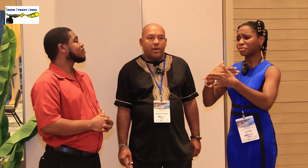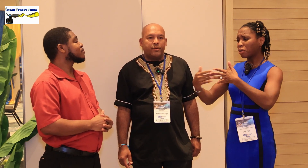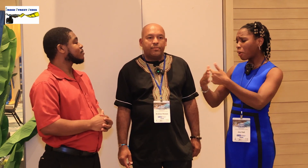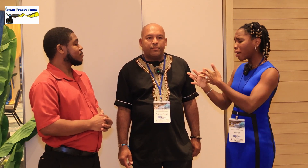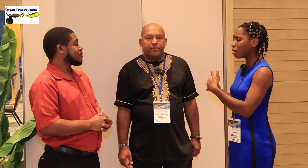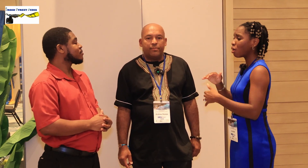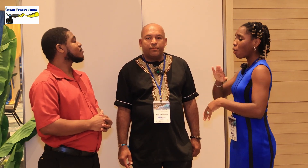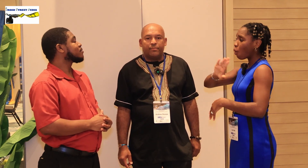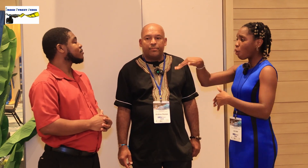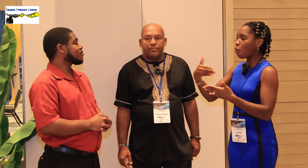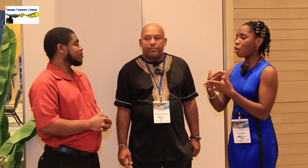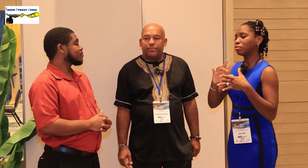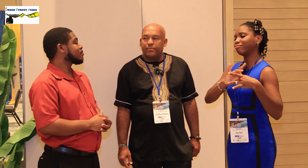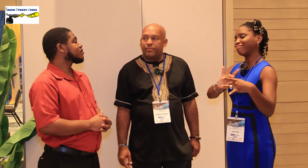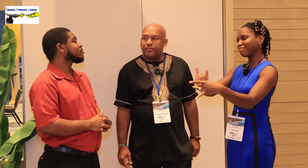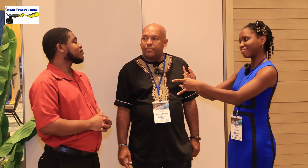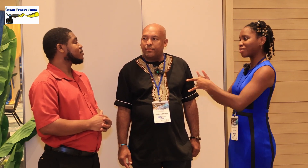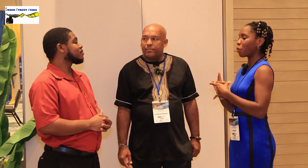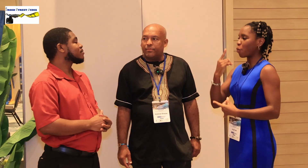are one.